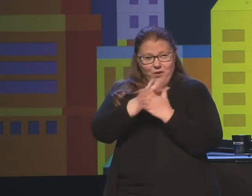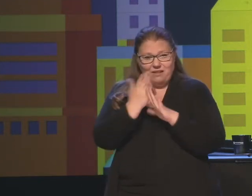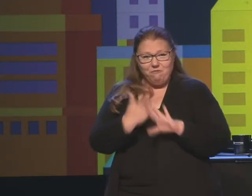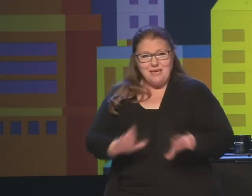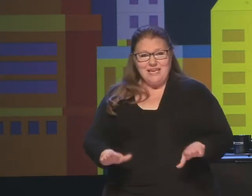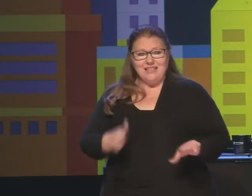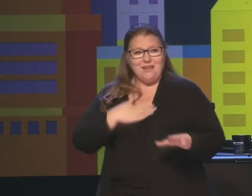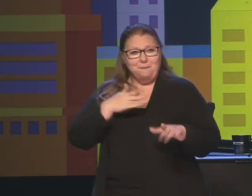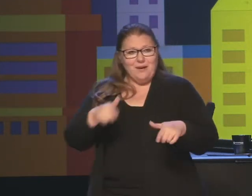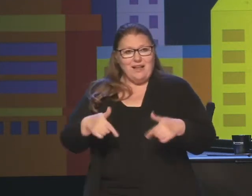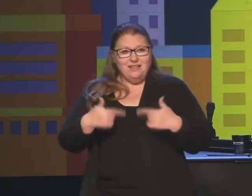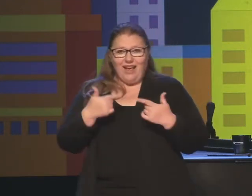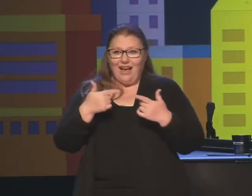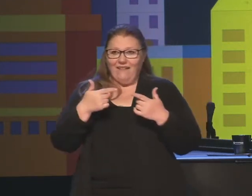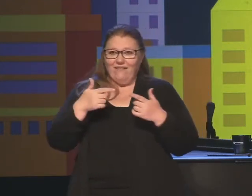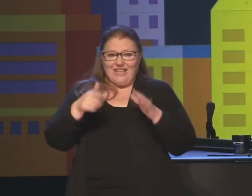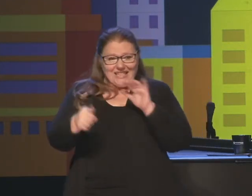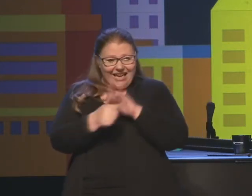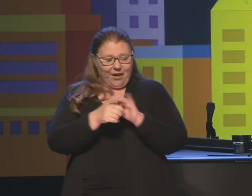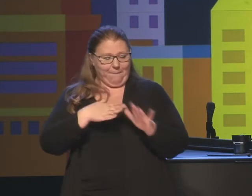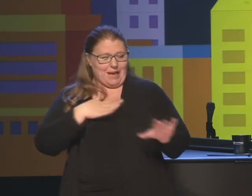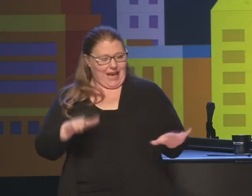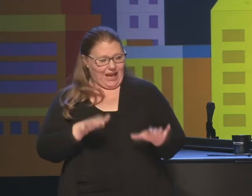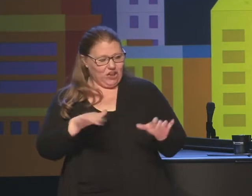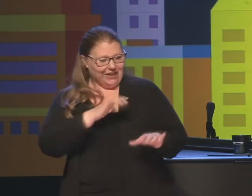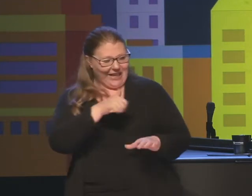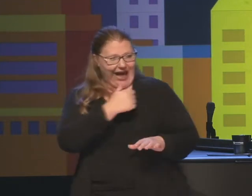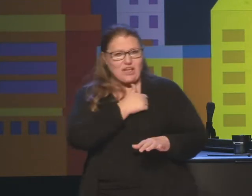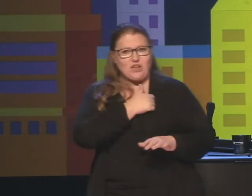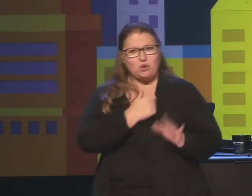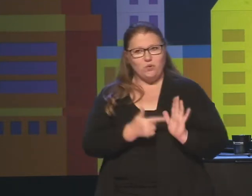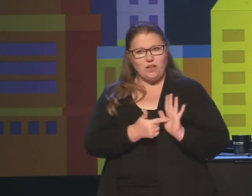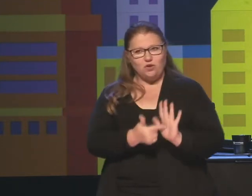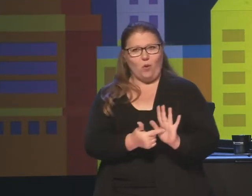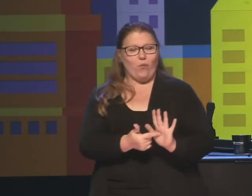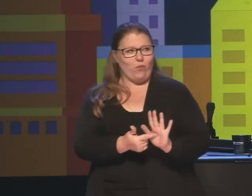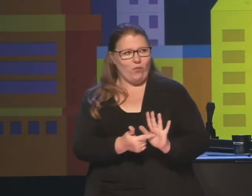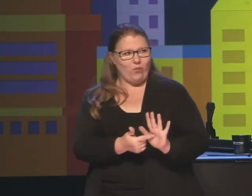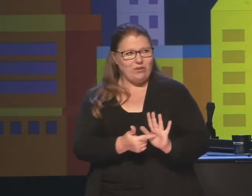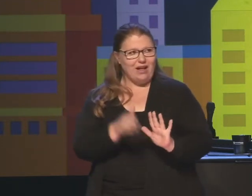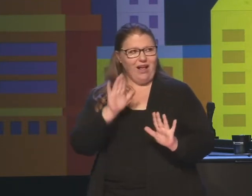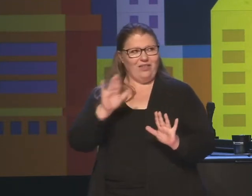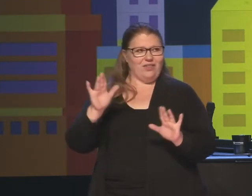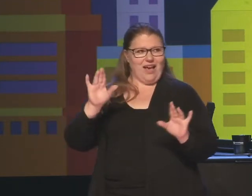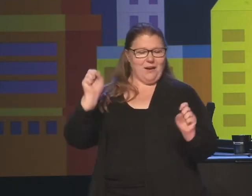hidden in my actions and my attitude that is marked by this